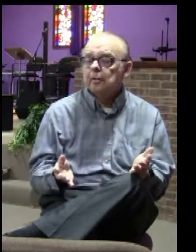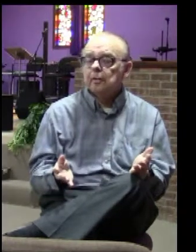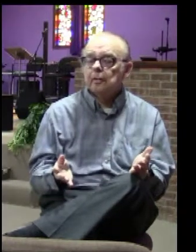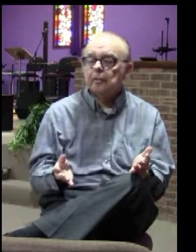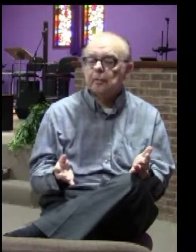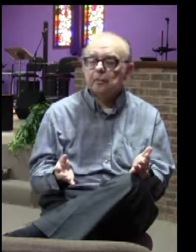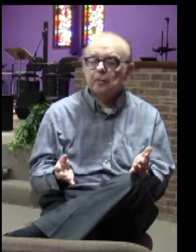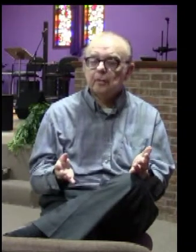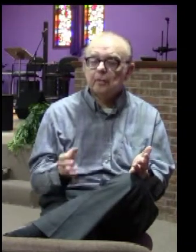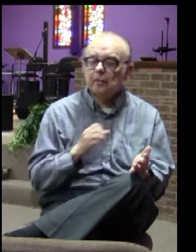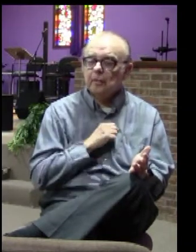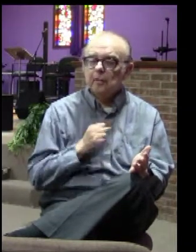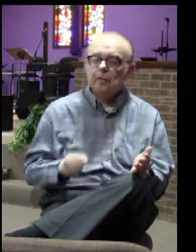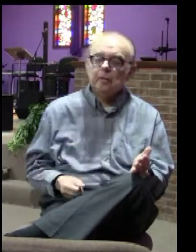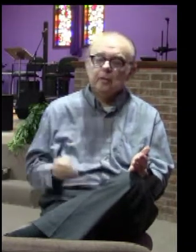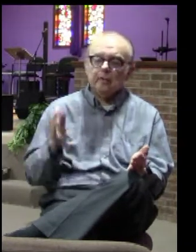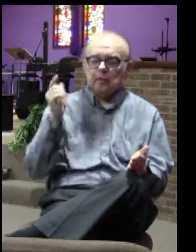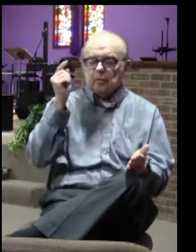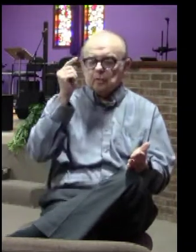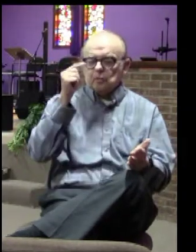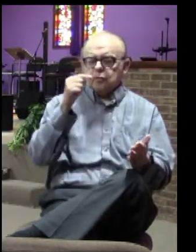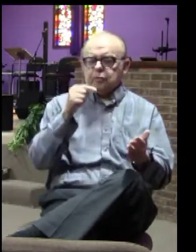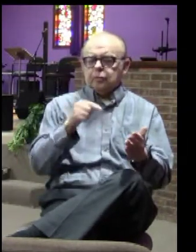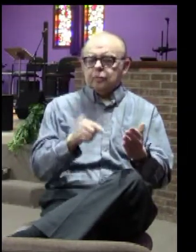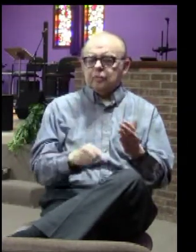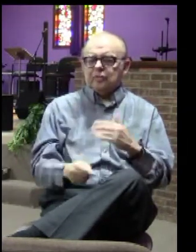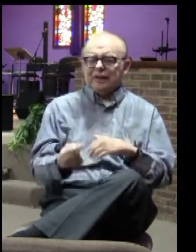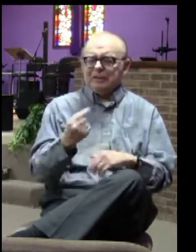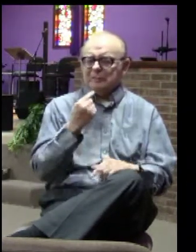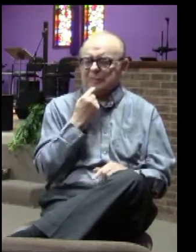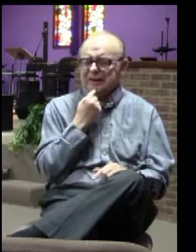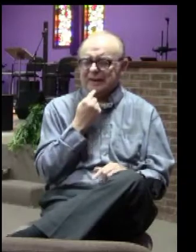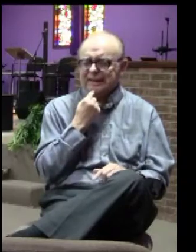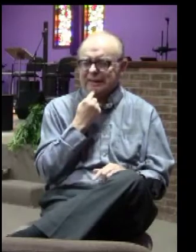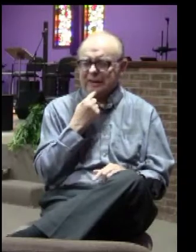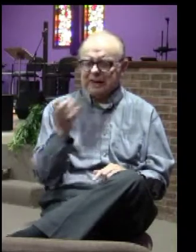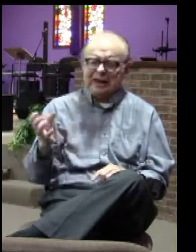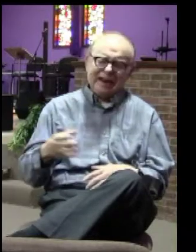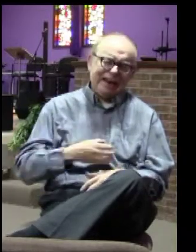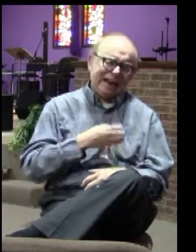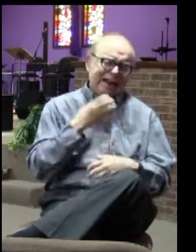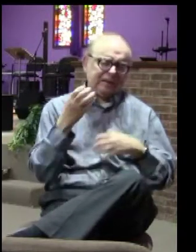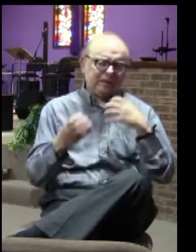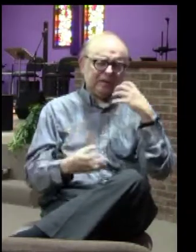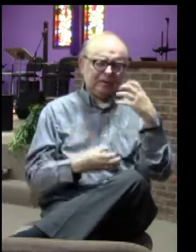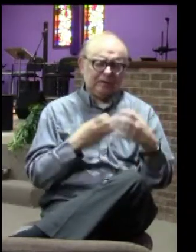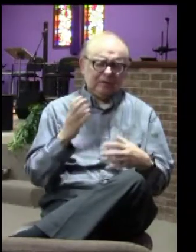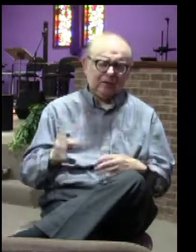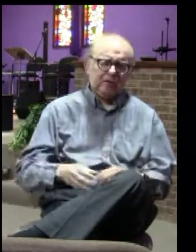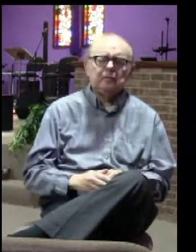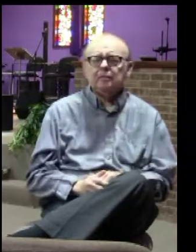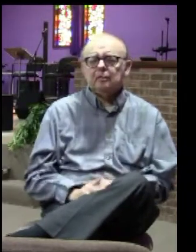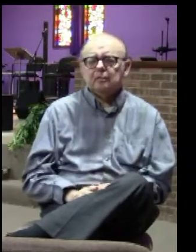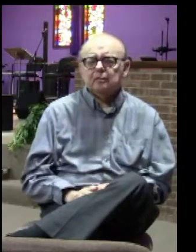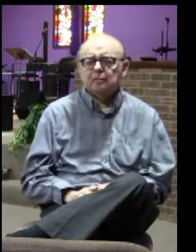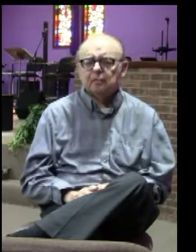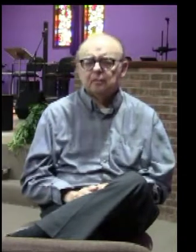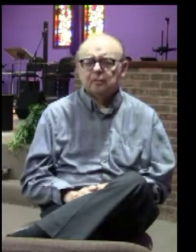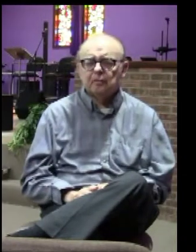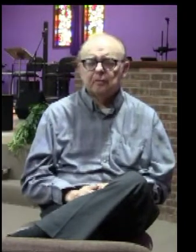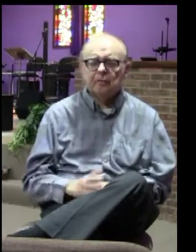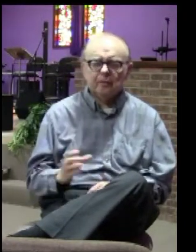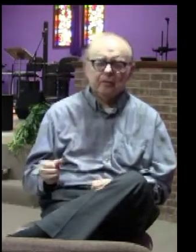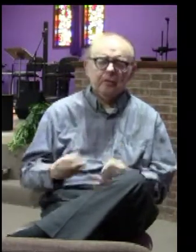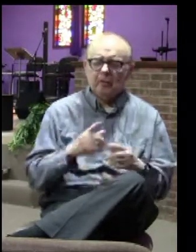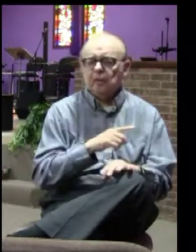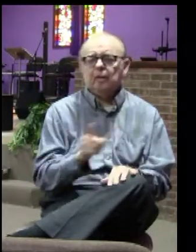was he plunged into this downward spiral of bitterness and anger and rage.